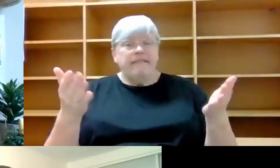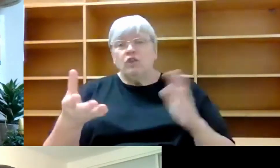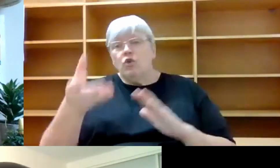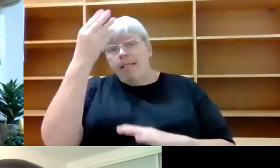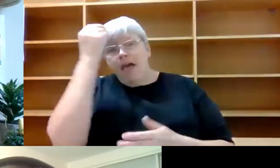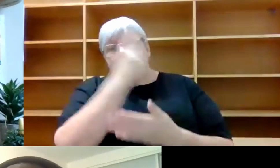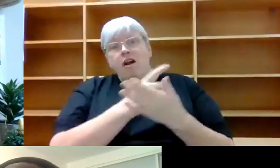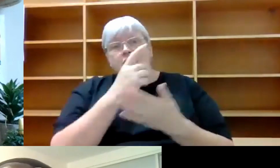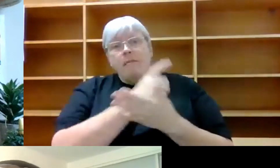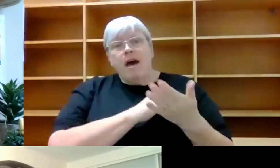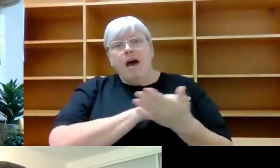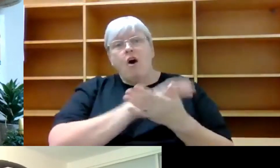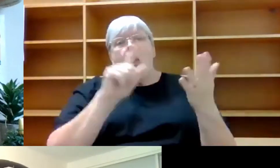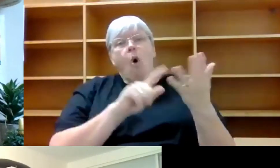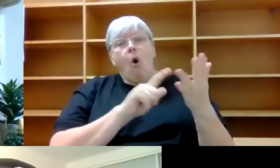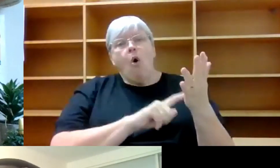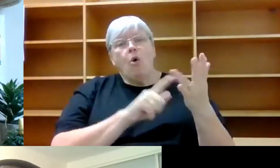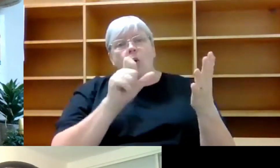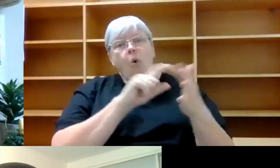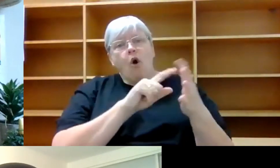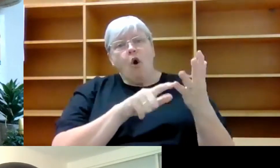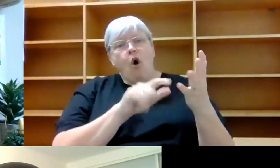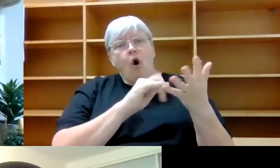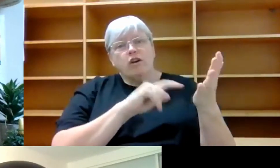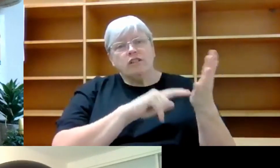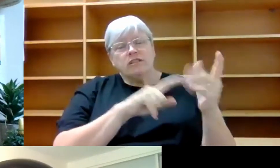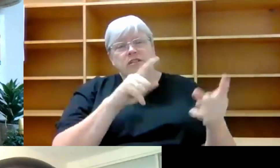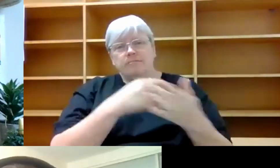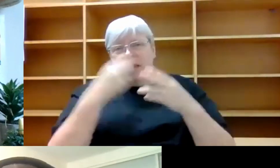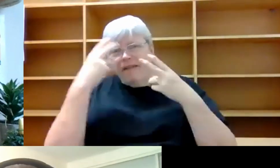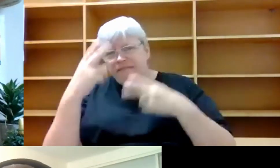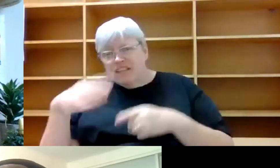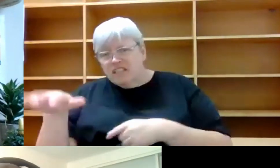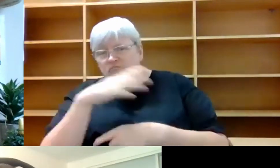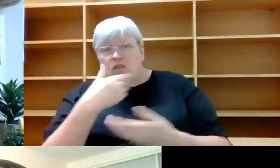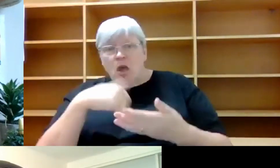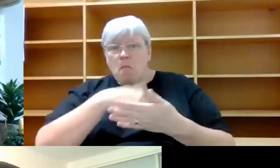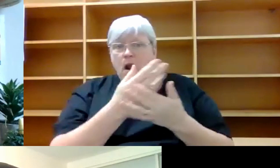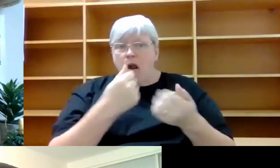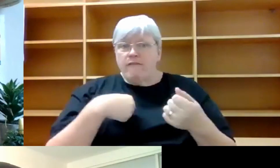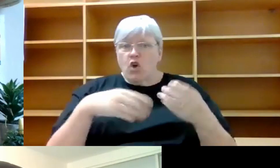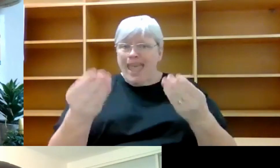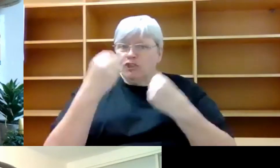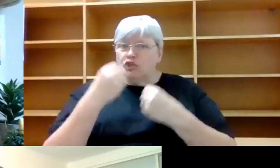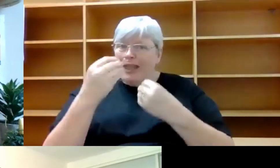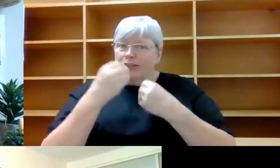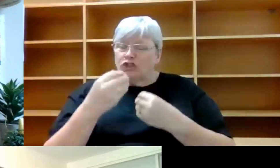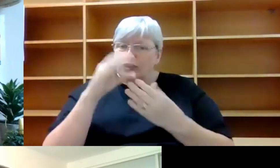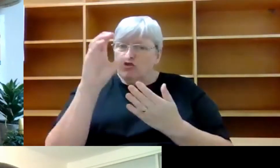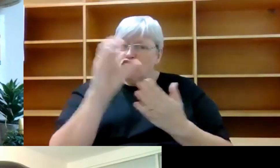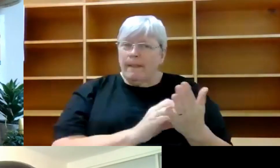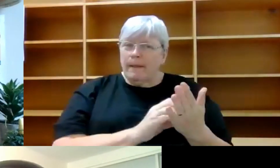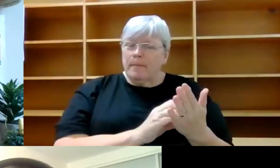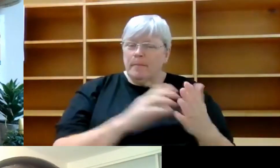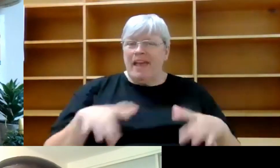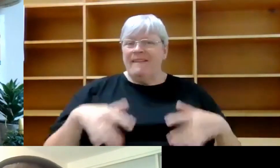the Holocaust. They visit the sites and so on. That's as part of their curriculum. But I feel that in the UK, we kind